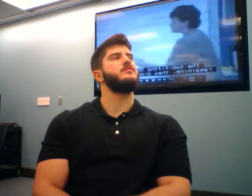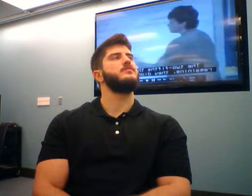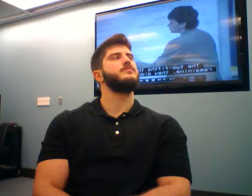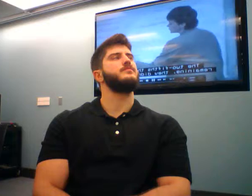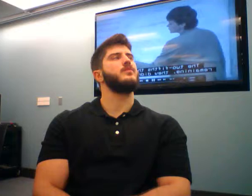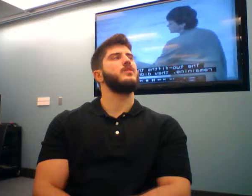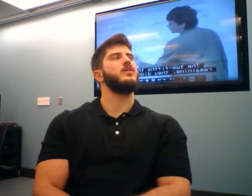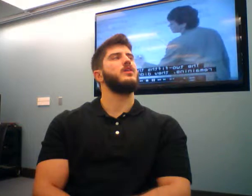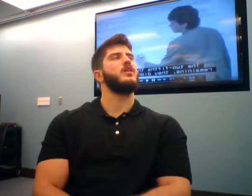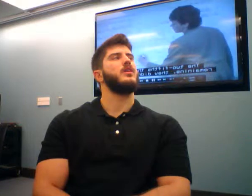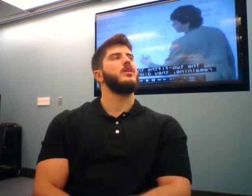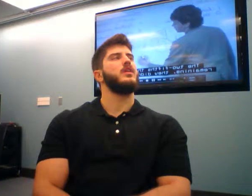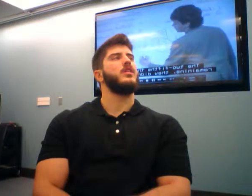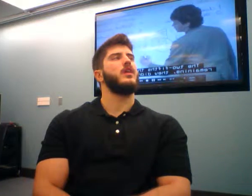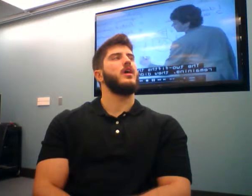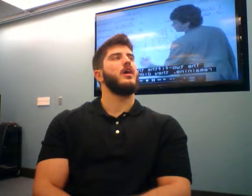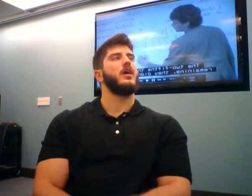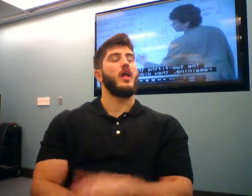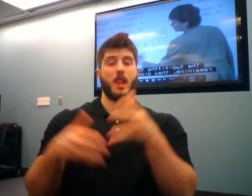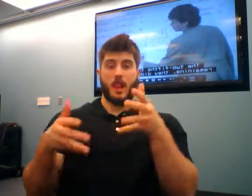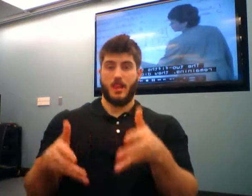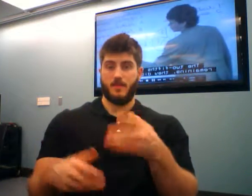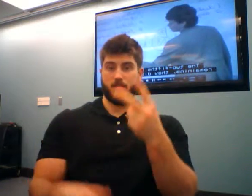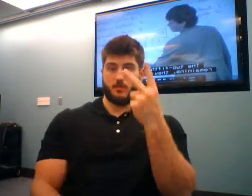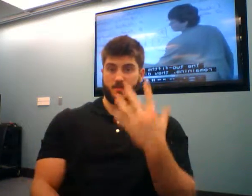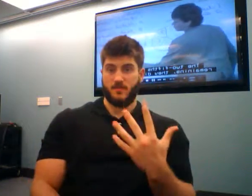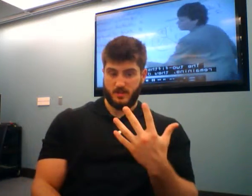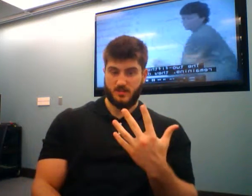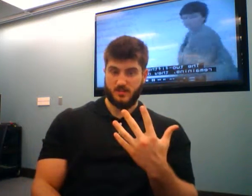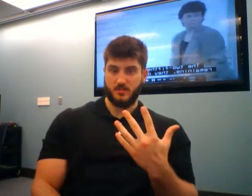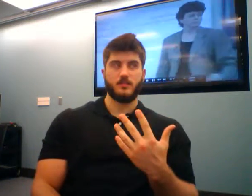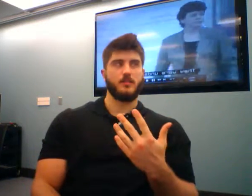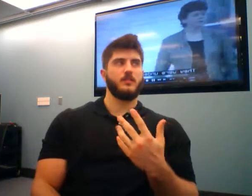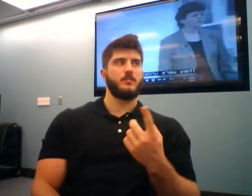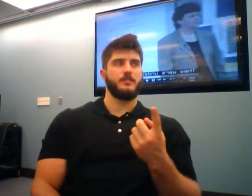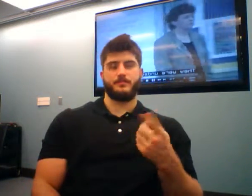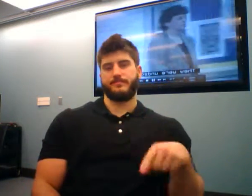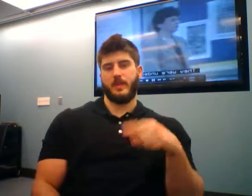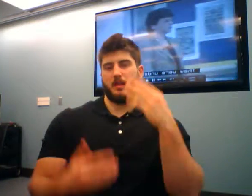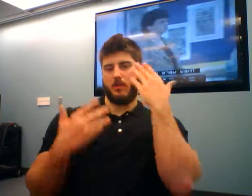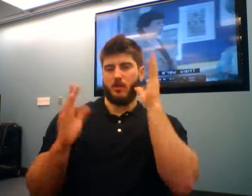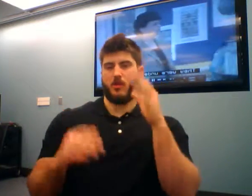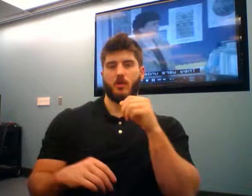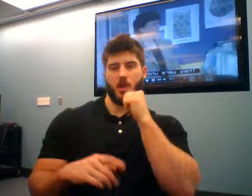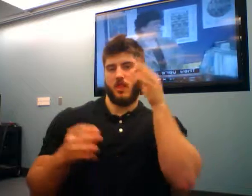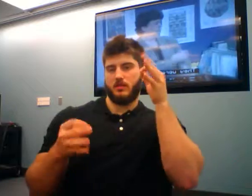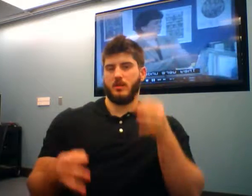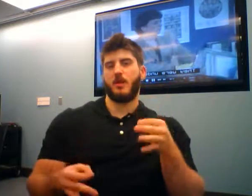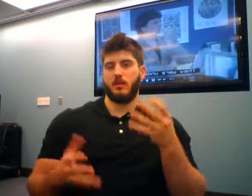The 2/5 that are remaining, they didn't know. They're undecided.